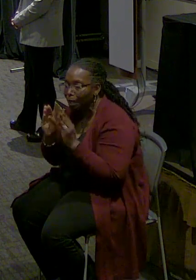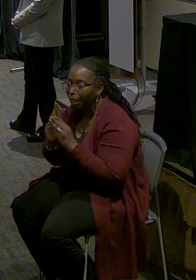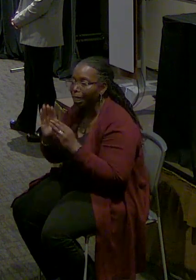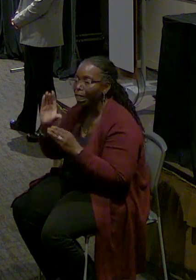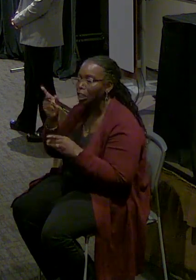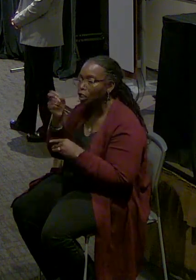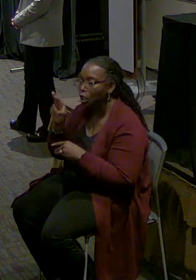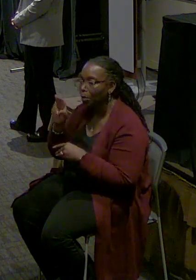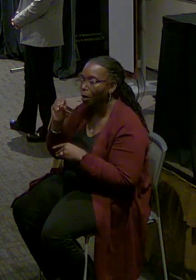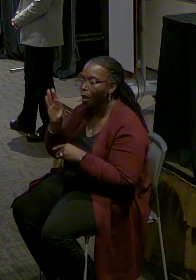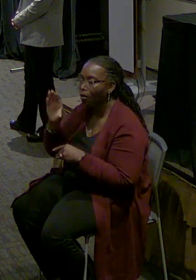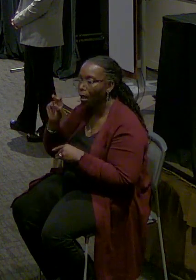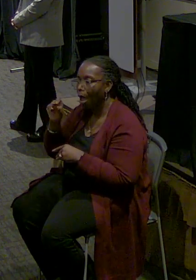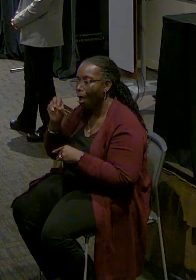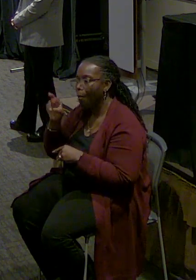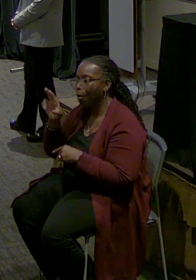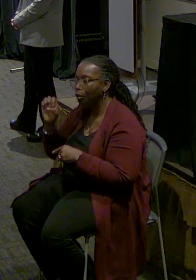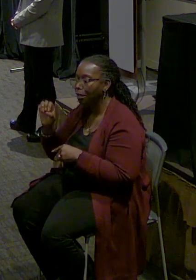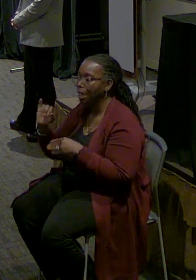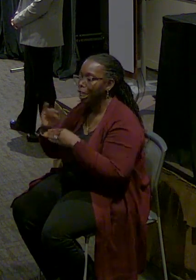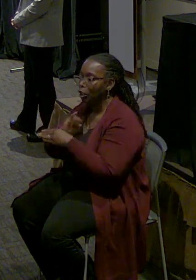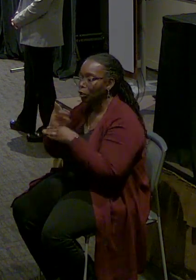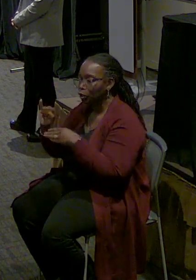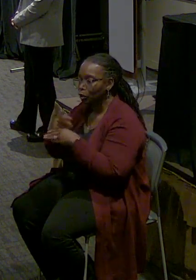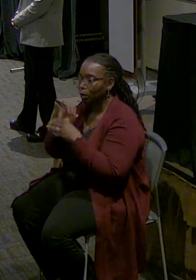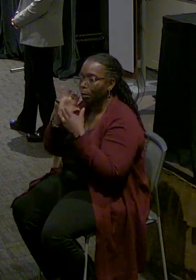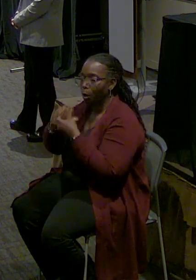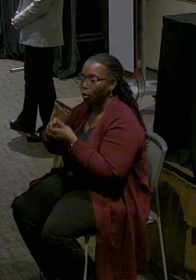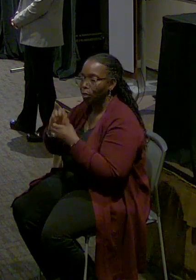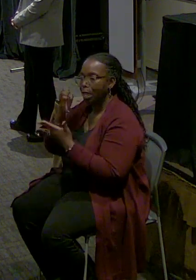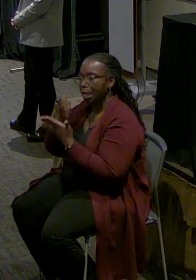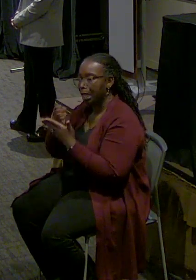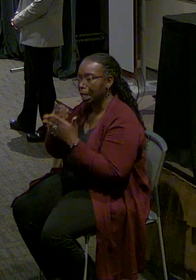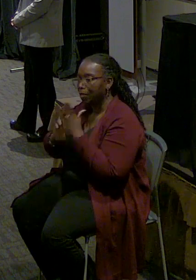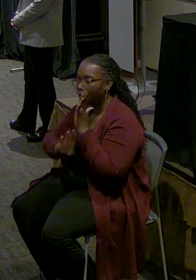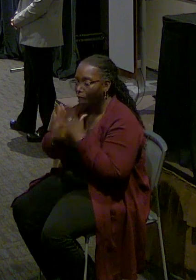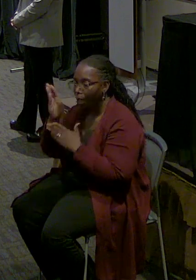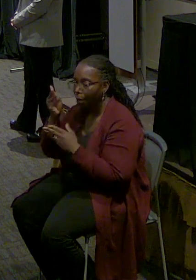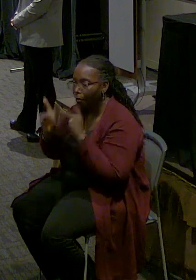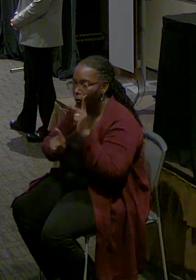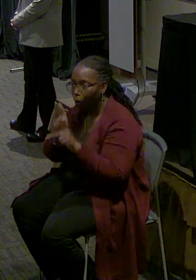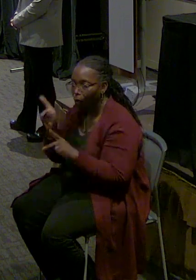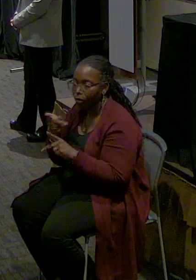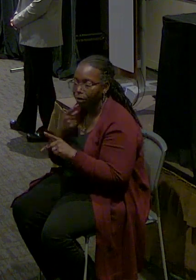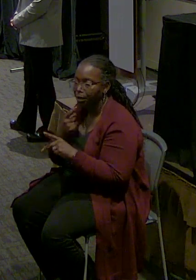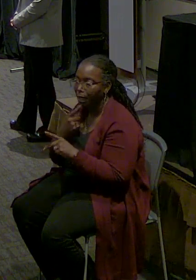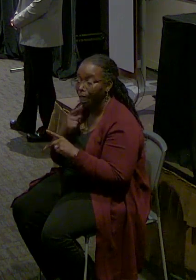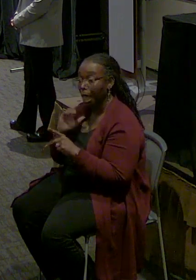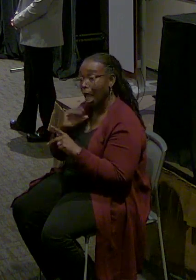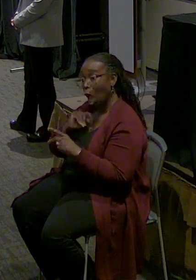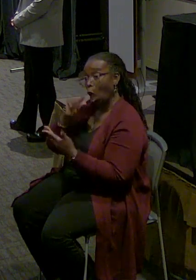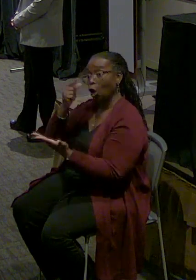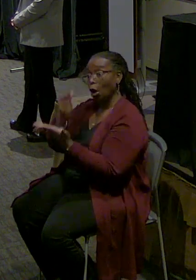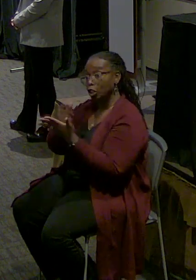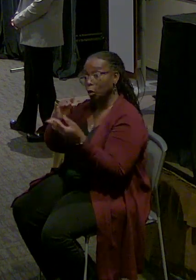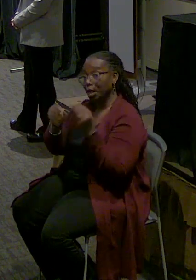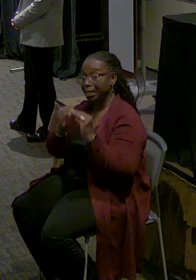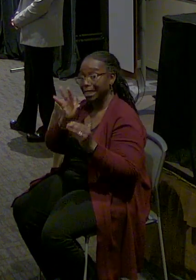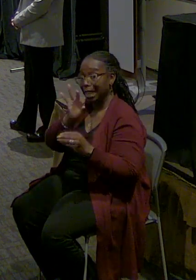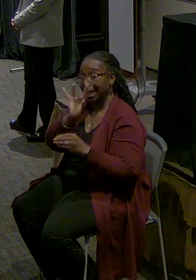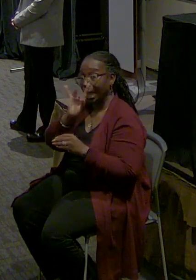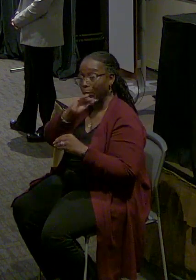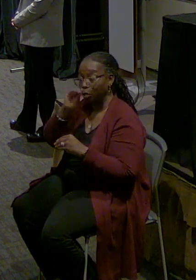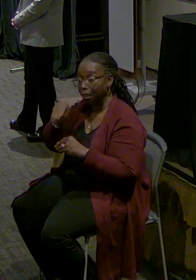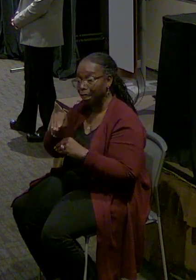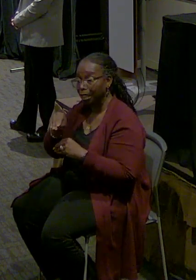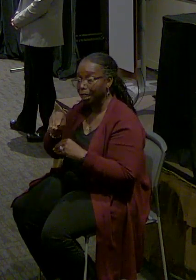of Commerce and to industry partners and to economic development folks to say that our graduation rate was